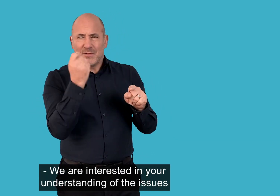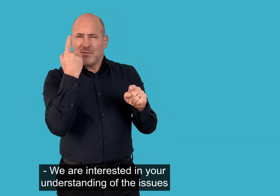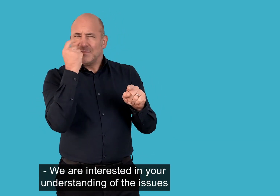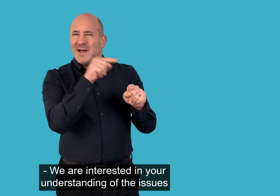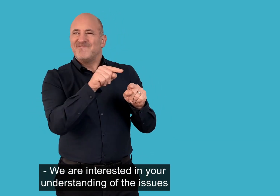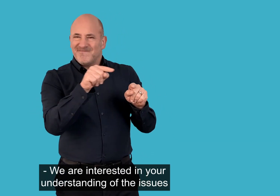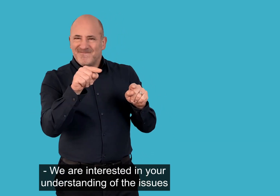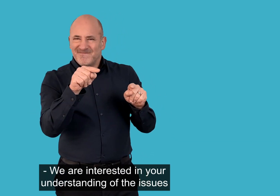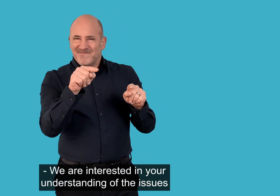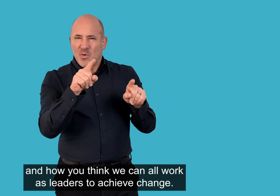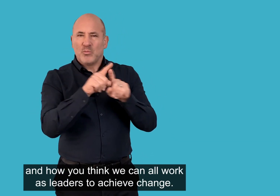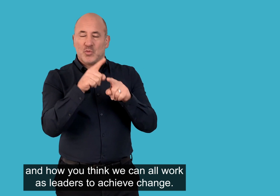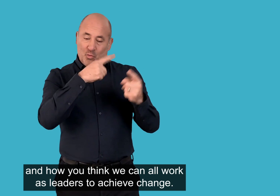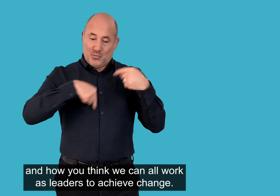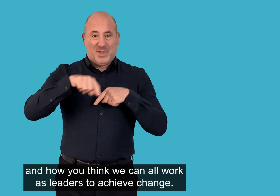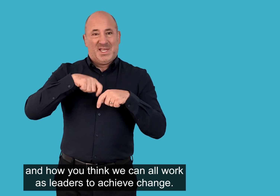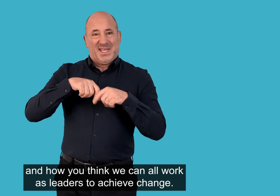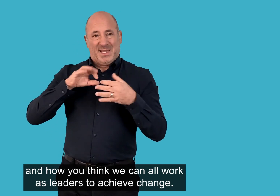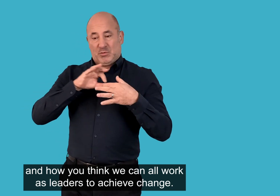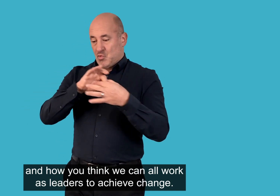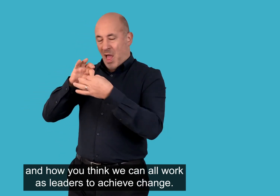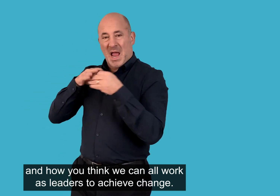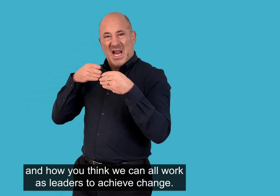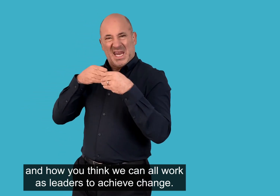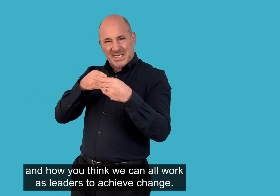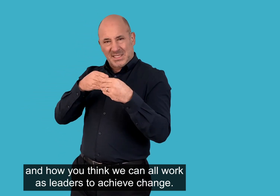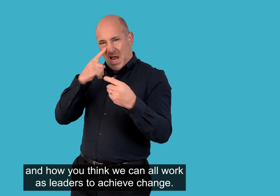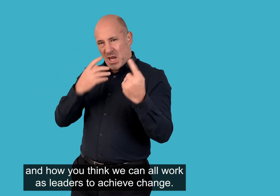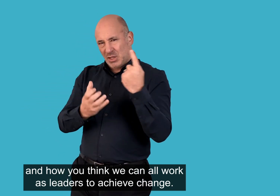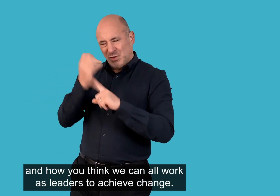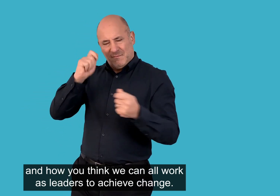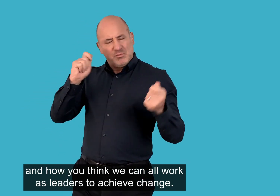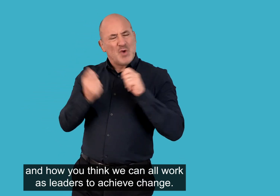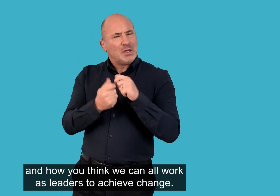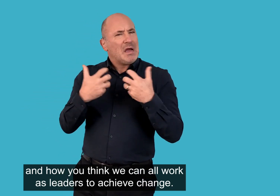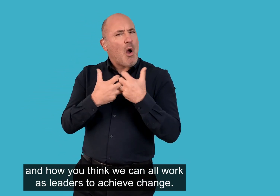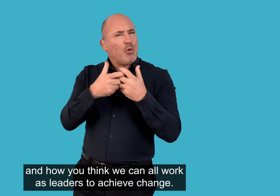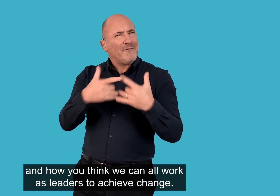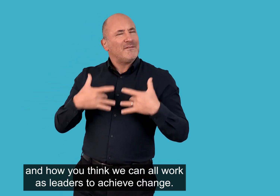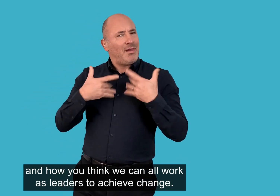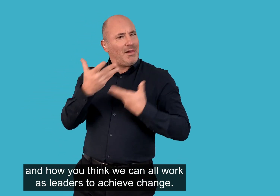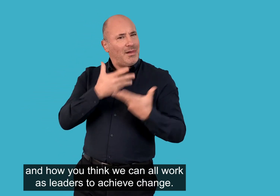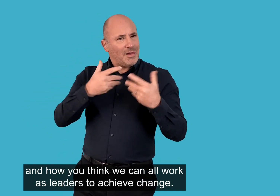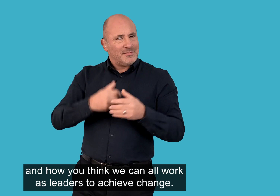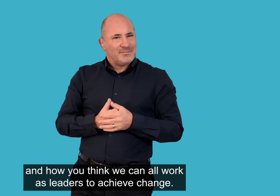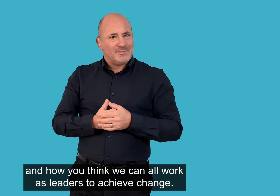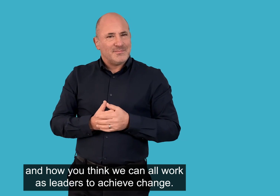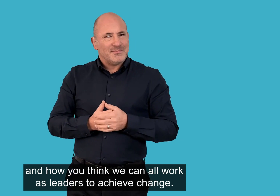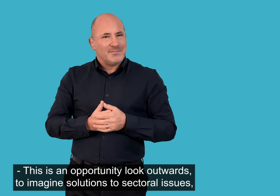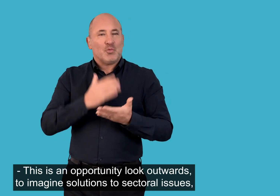the issues and how you think we can all work as leaders to achieve change. This